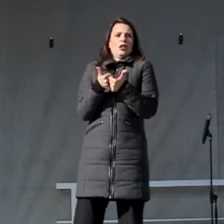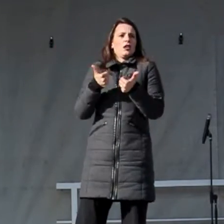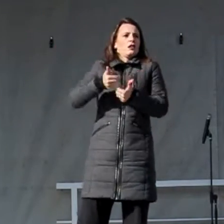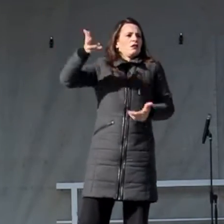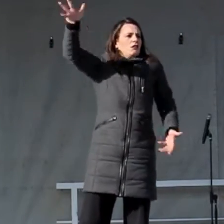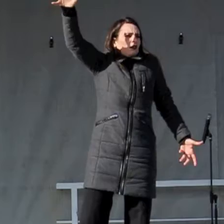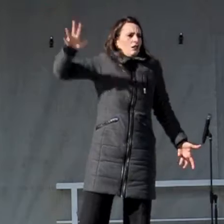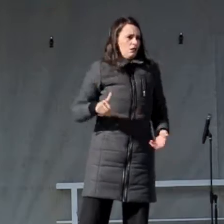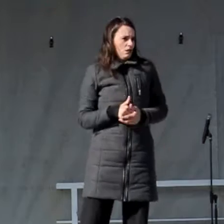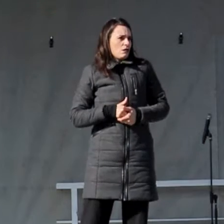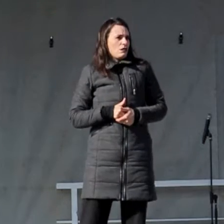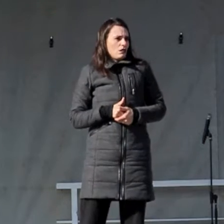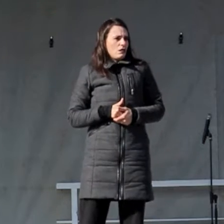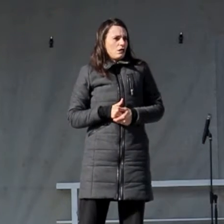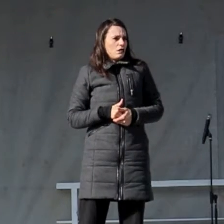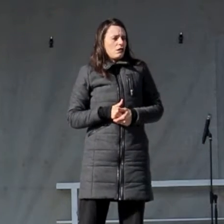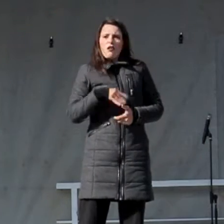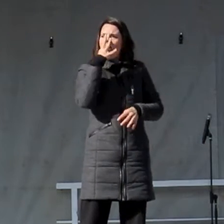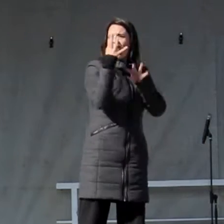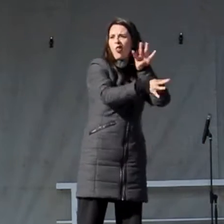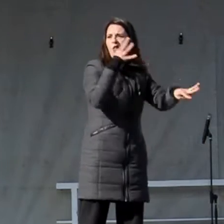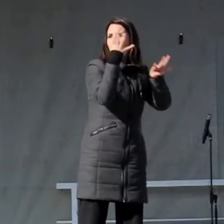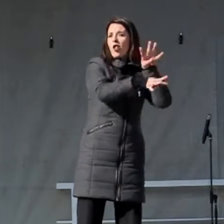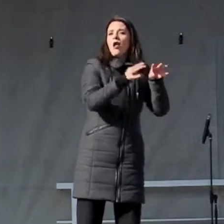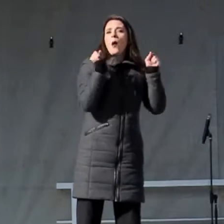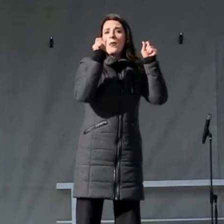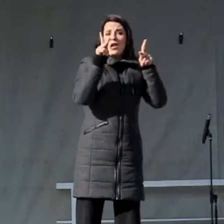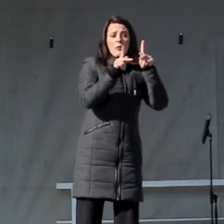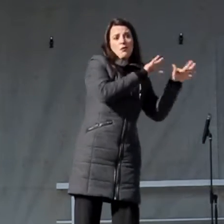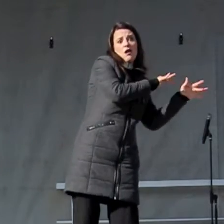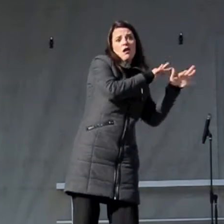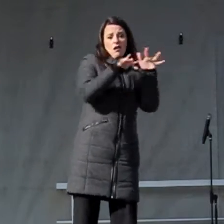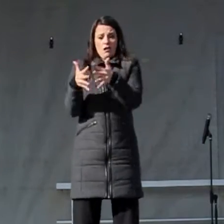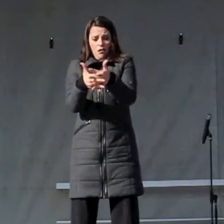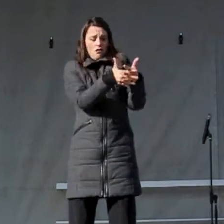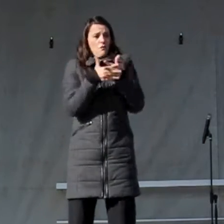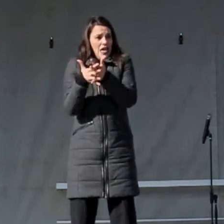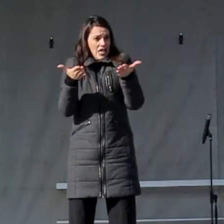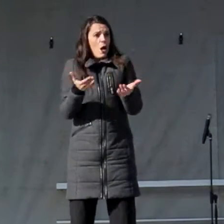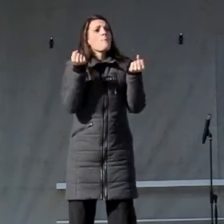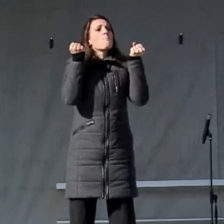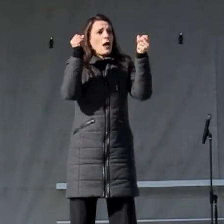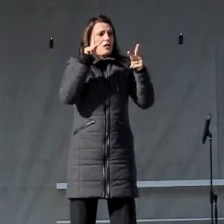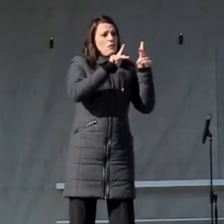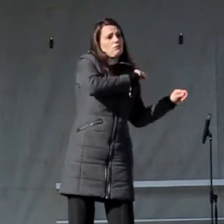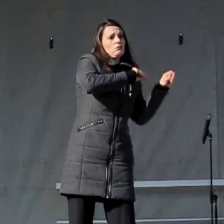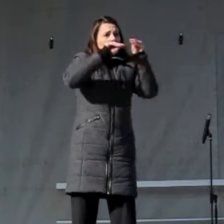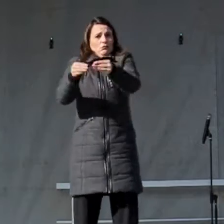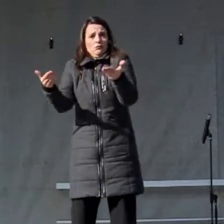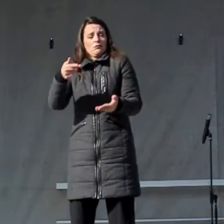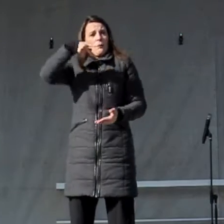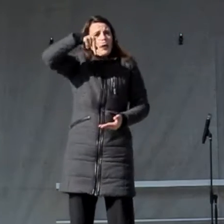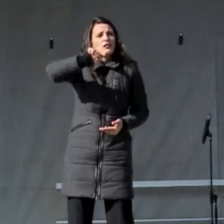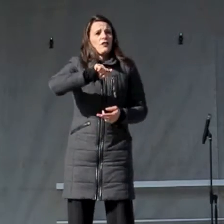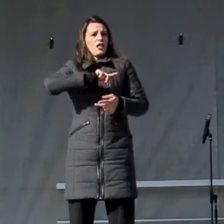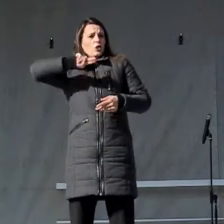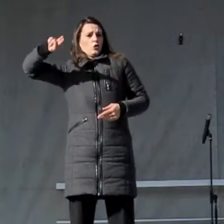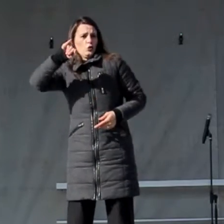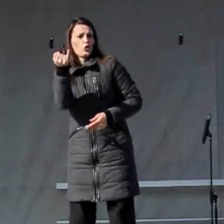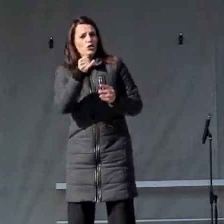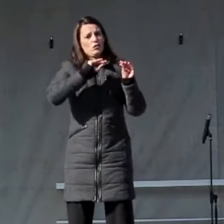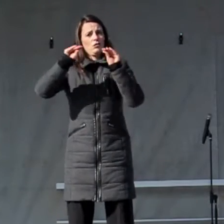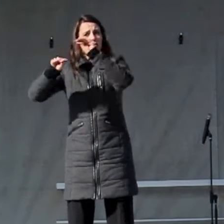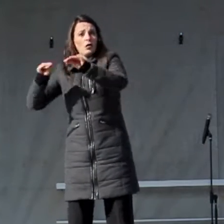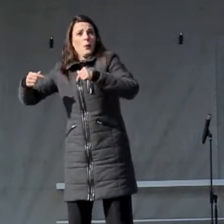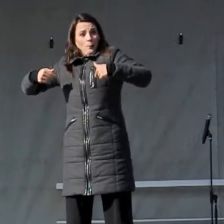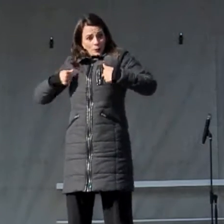games. Many have evacuated to the mainland. Many are here in Pennsylvania and in New Jersey. I and